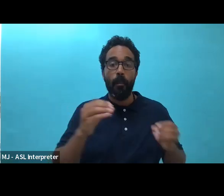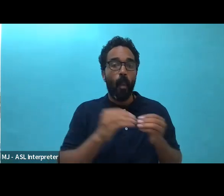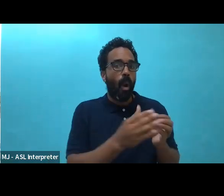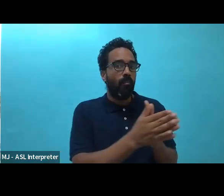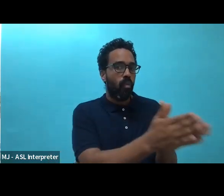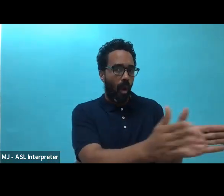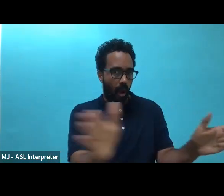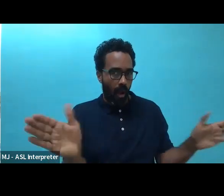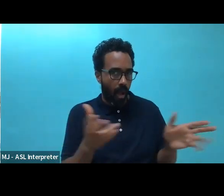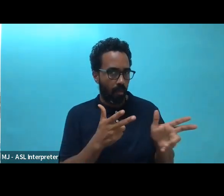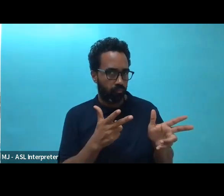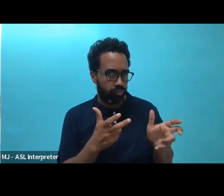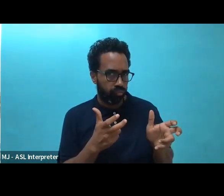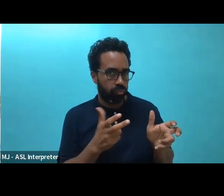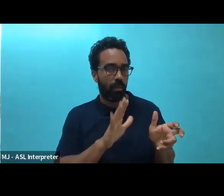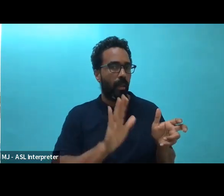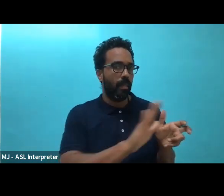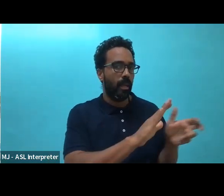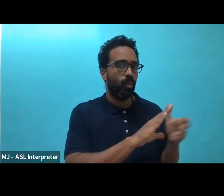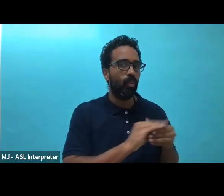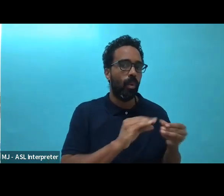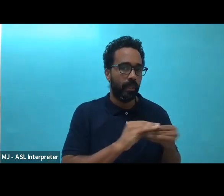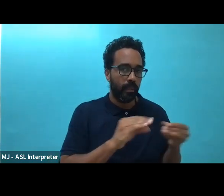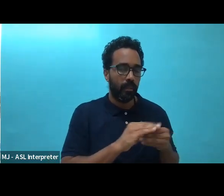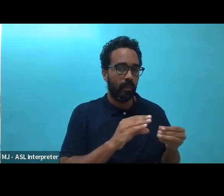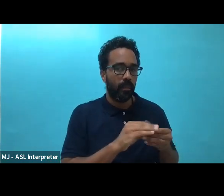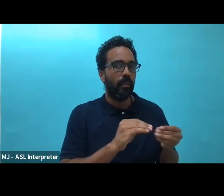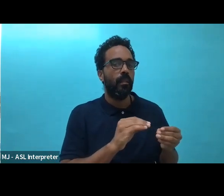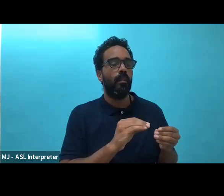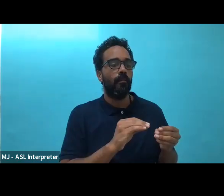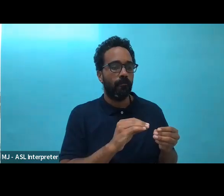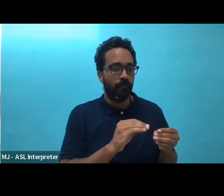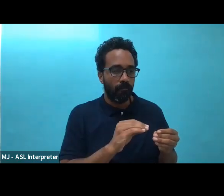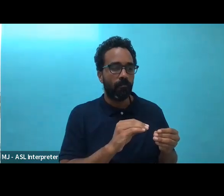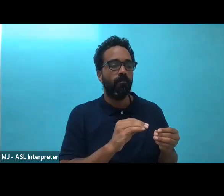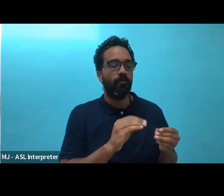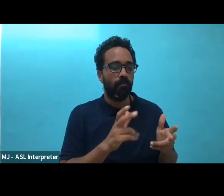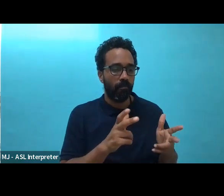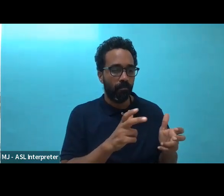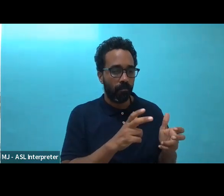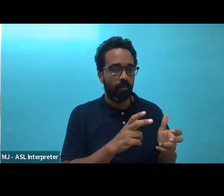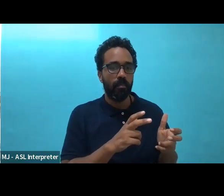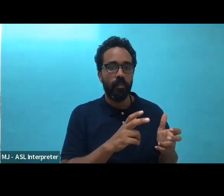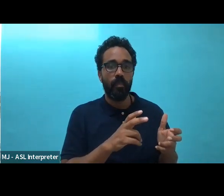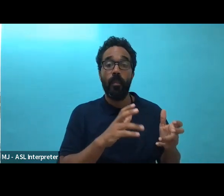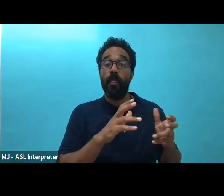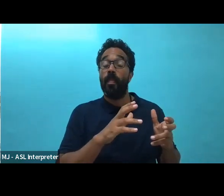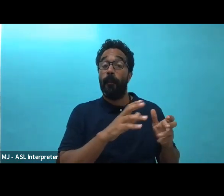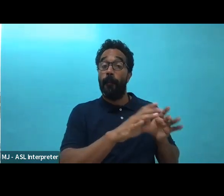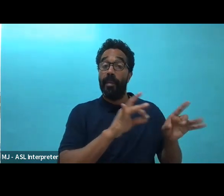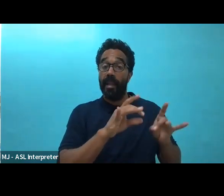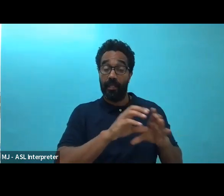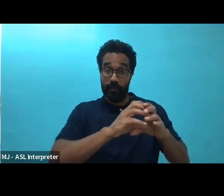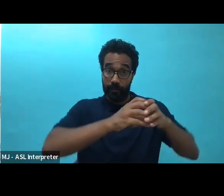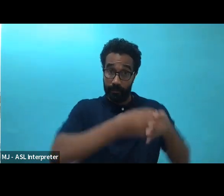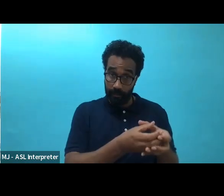community. And out of that, we formed an anti-racism committee. And the